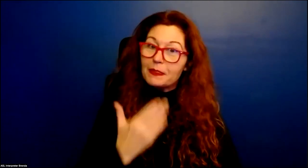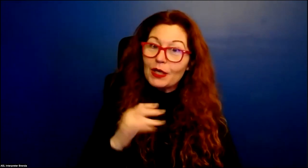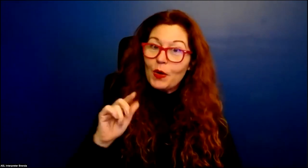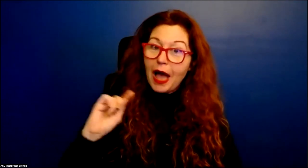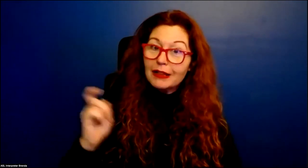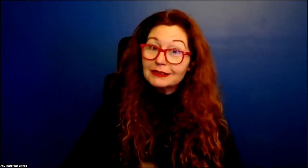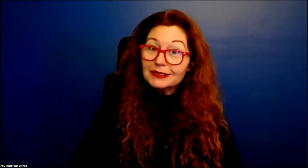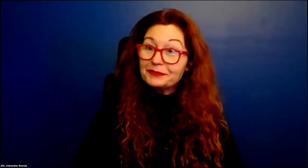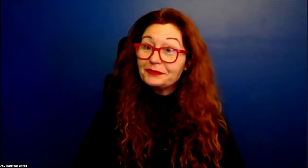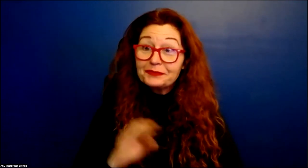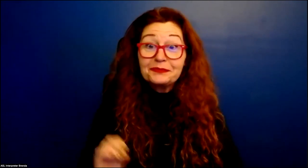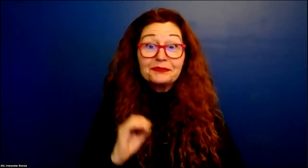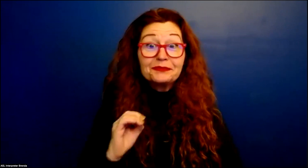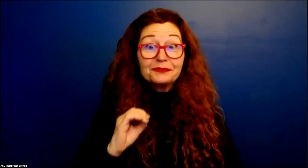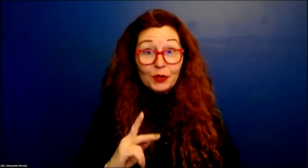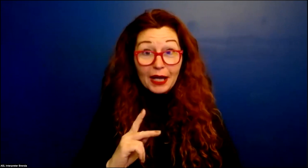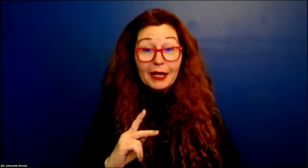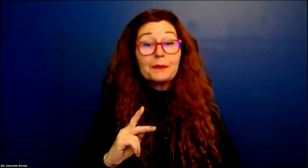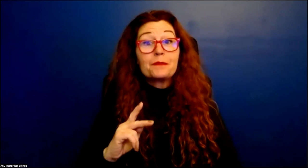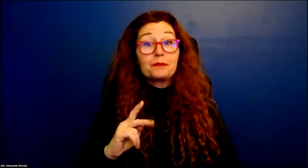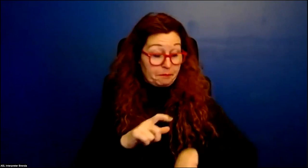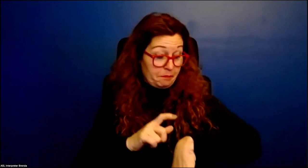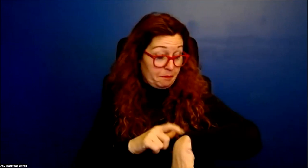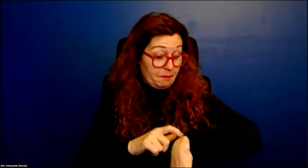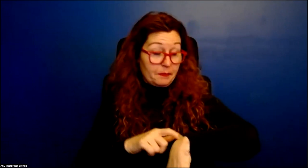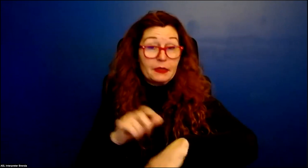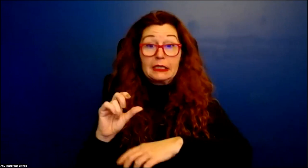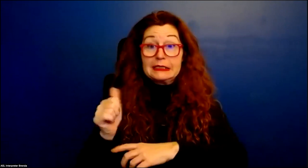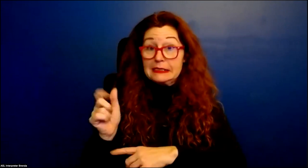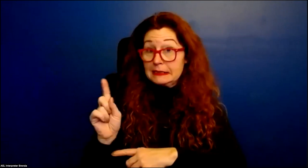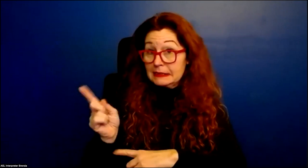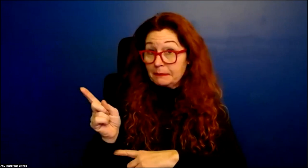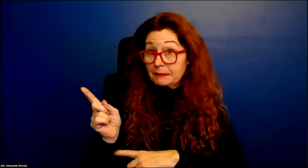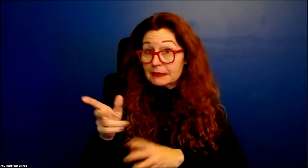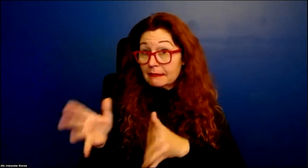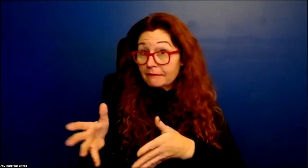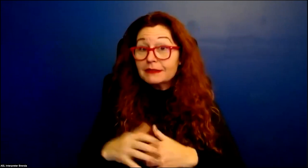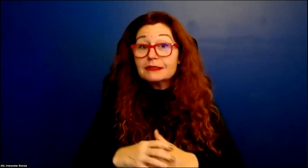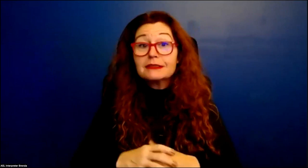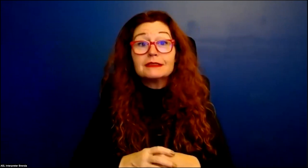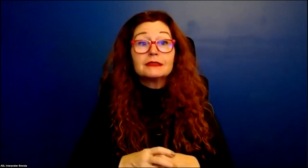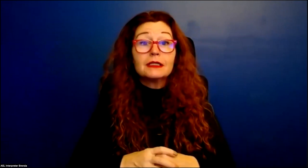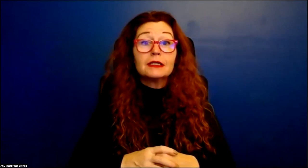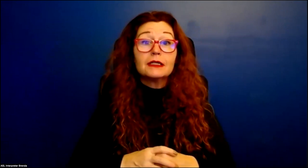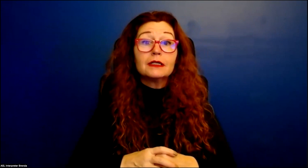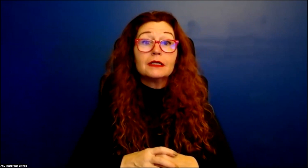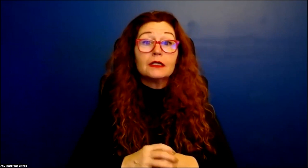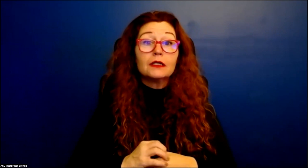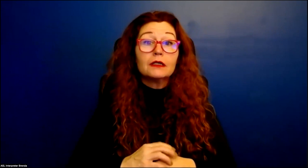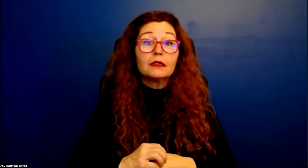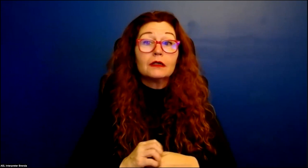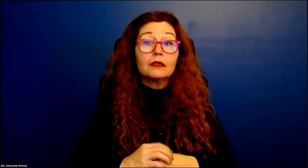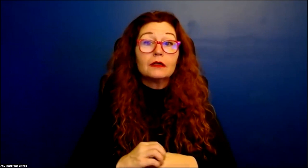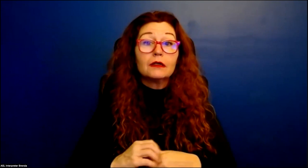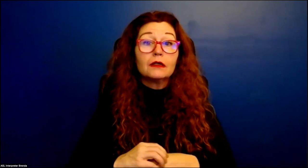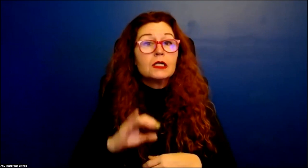Okay, so we have about 10 minutes. So I'd like to kind of just ask you, Joe, how can people